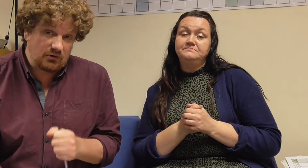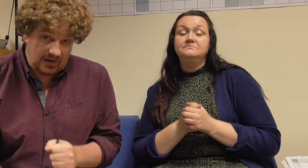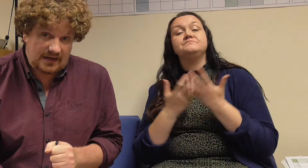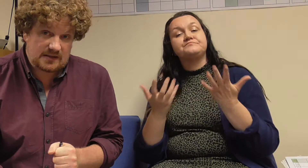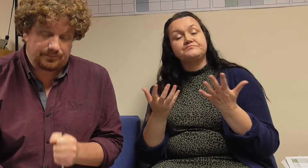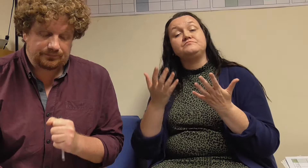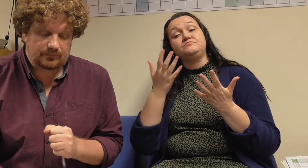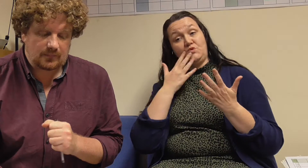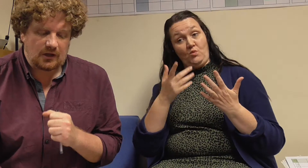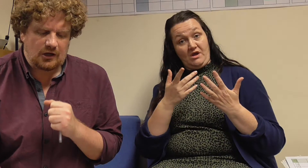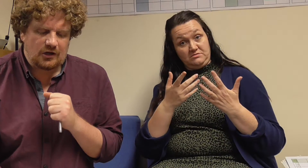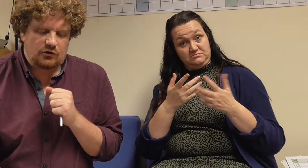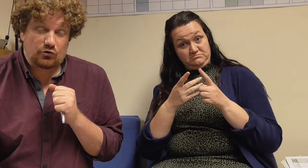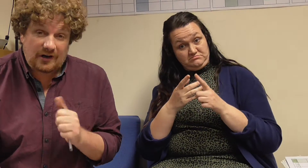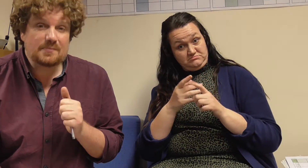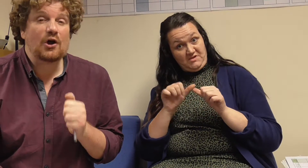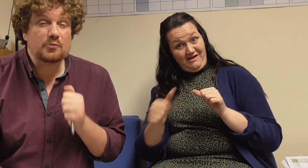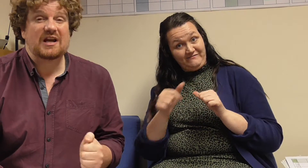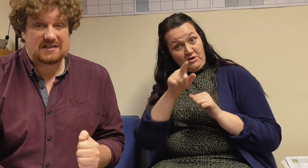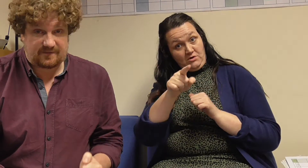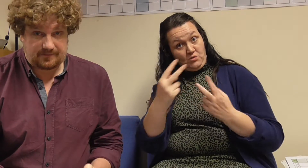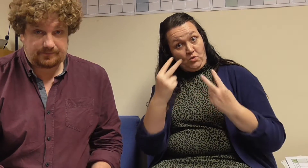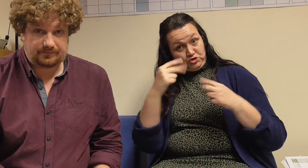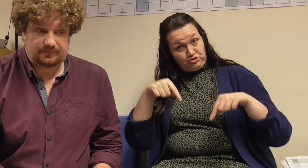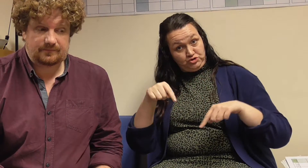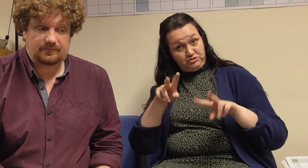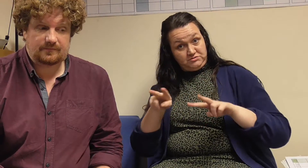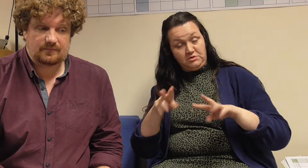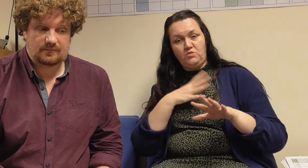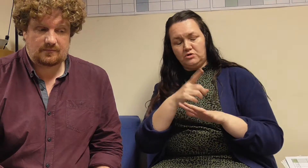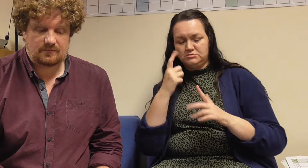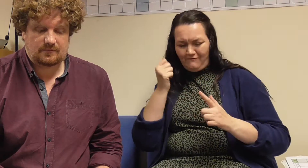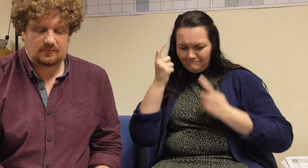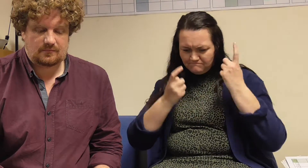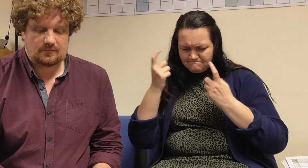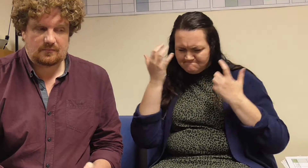So when you reflect, try to be objective.